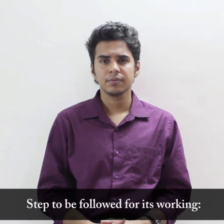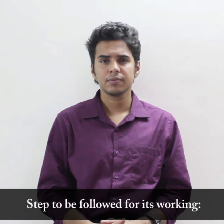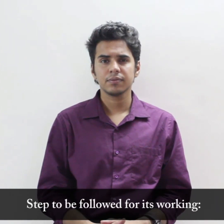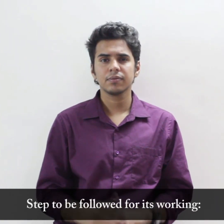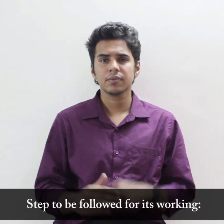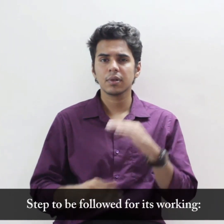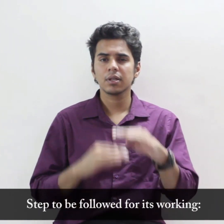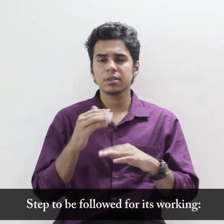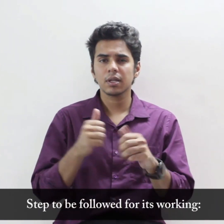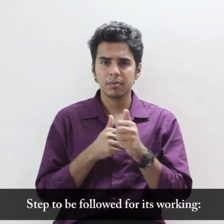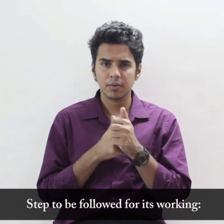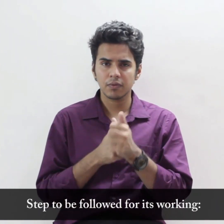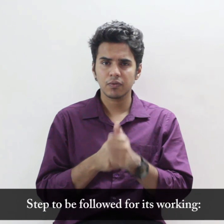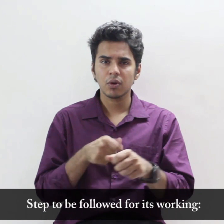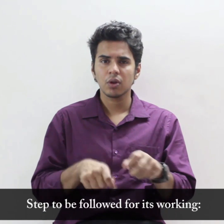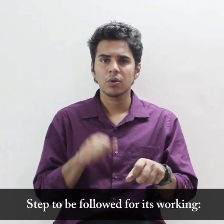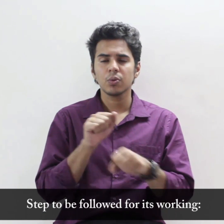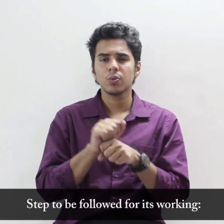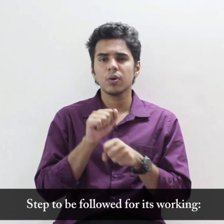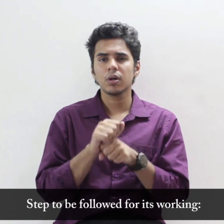Steps to be followed for its working.